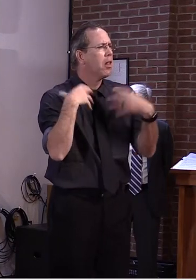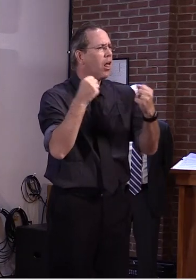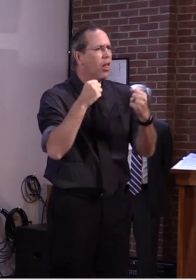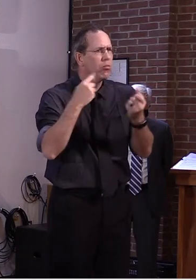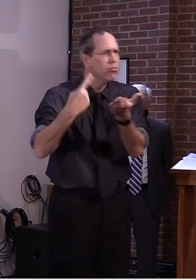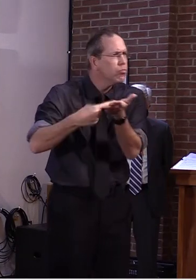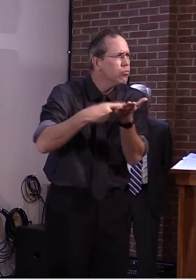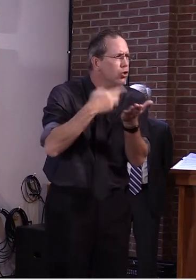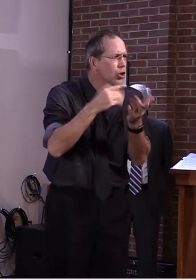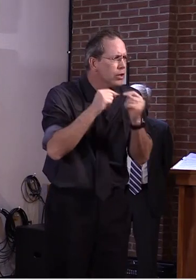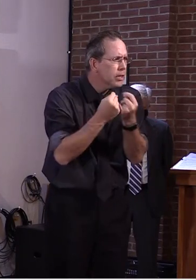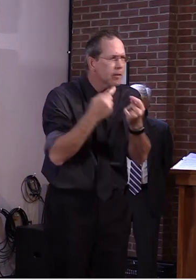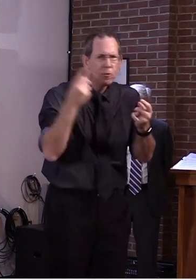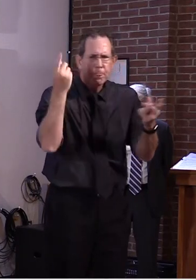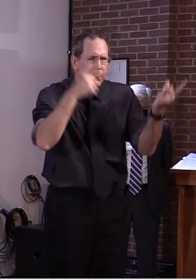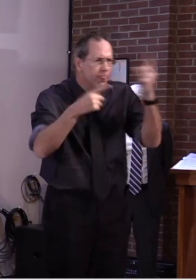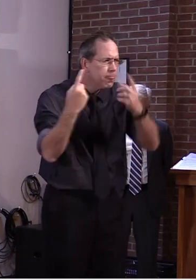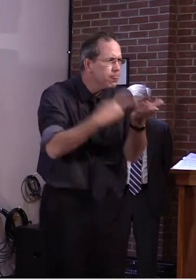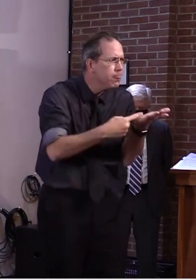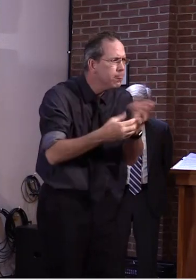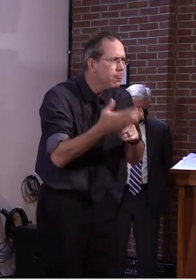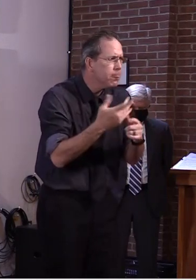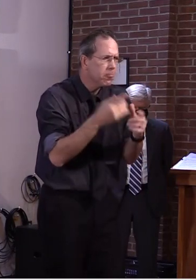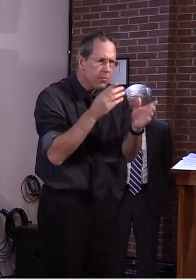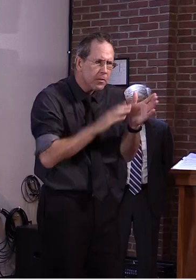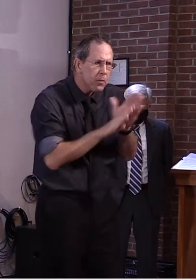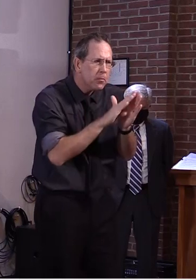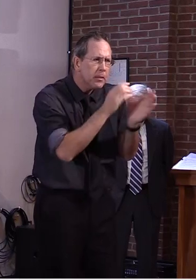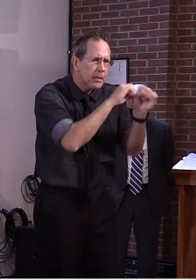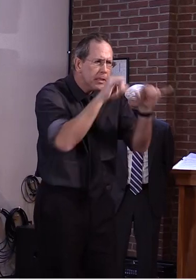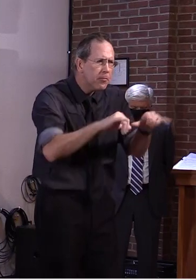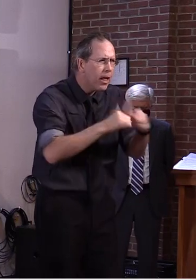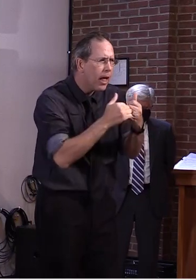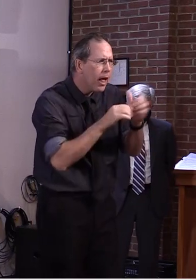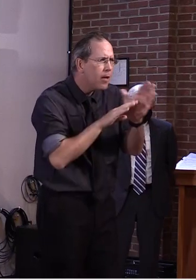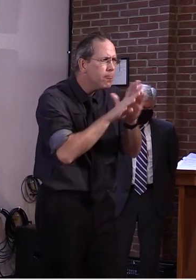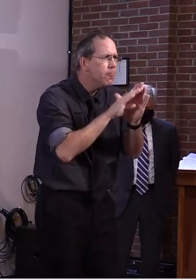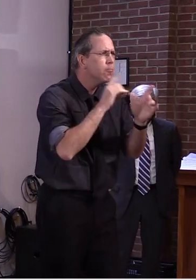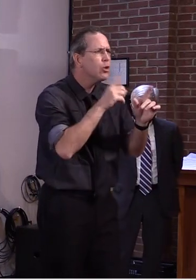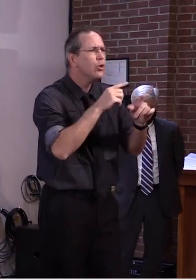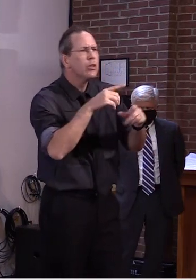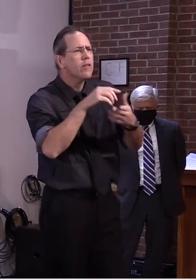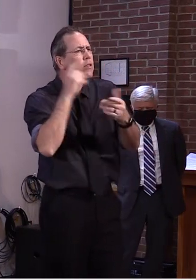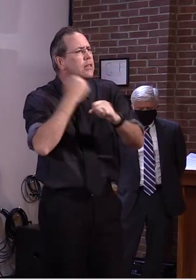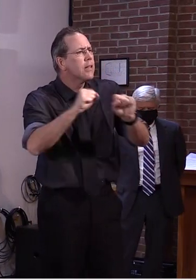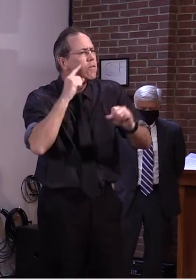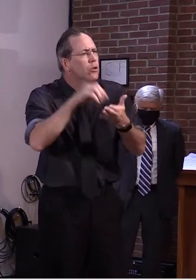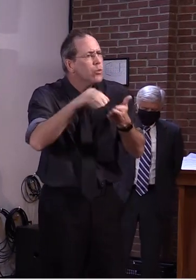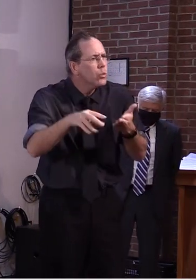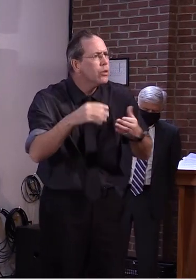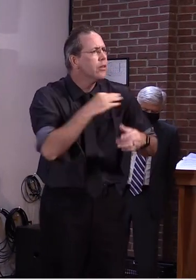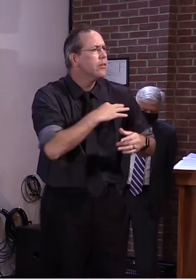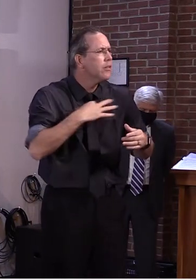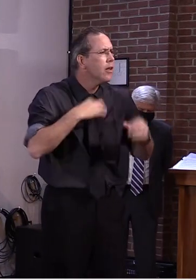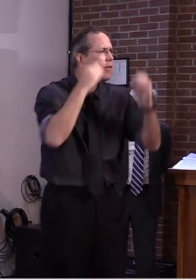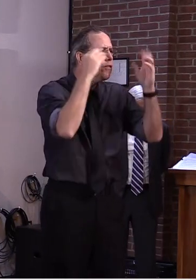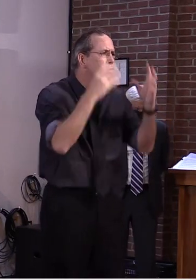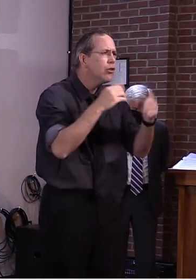I would like to thank all the educators and local leaders who have worked hard over the summer to make all the preparations for reopening our schools.